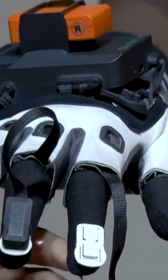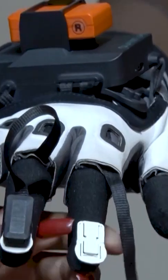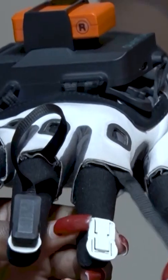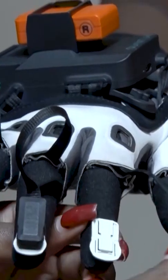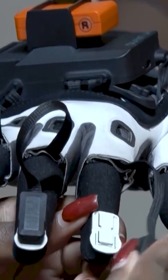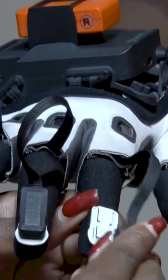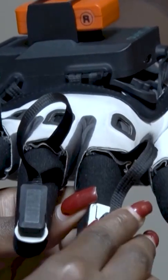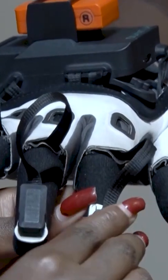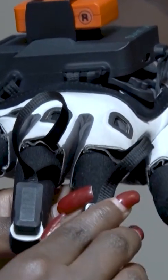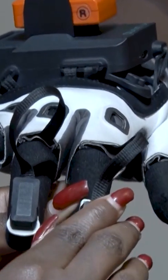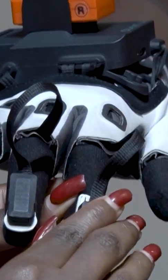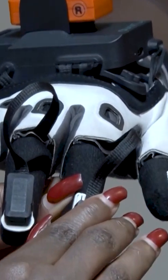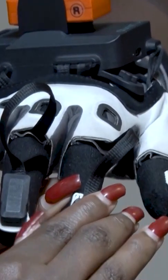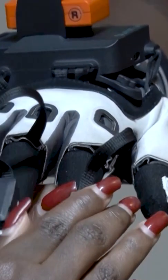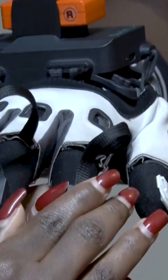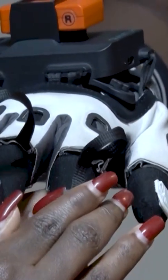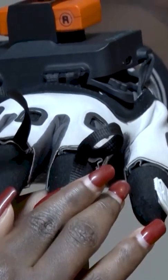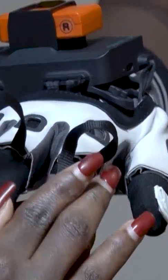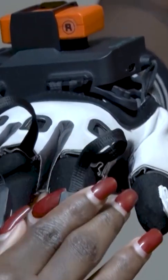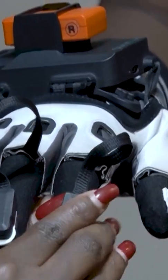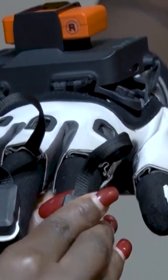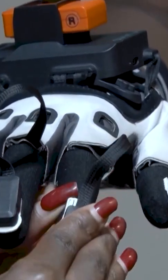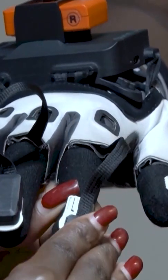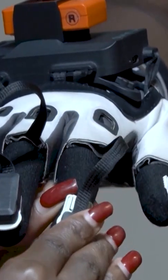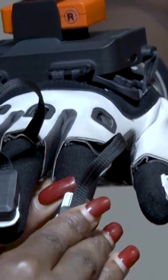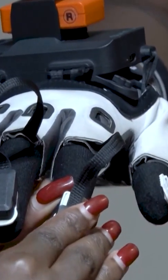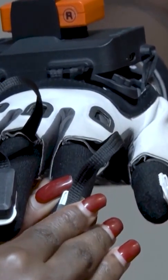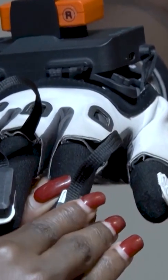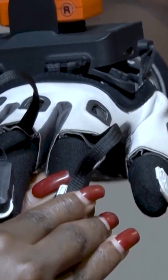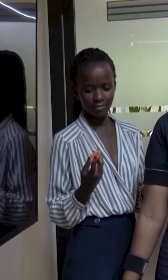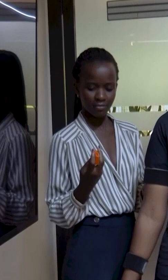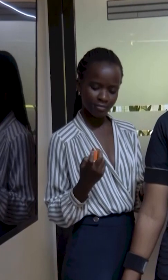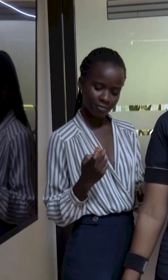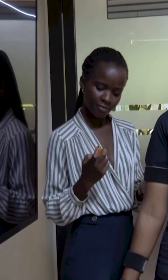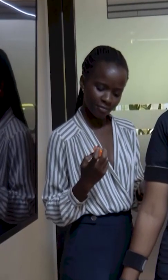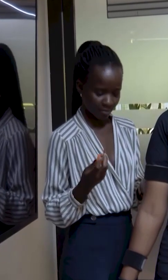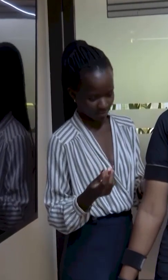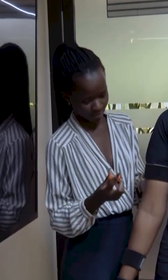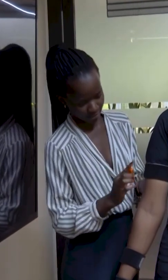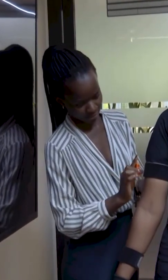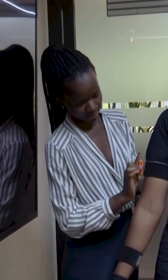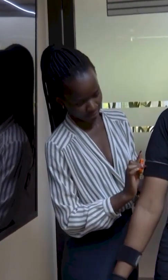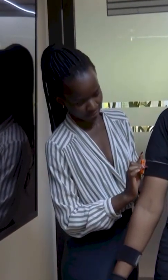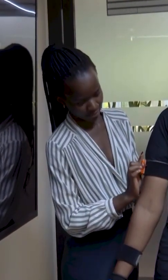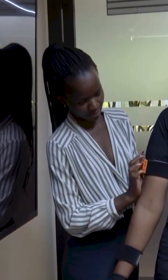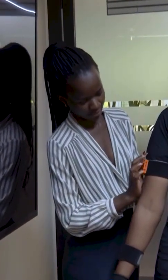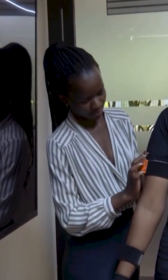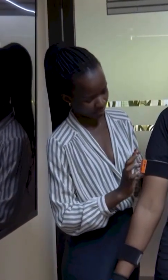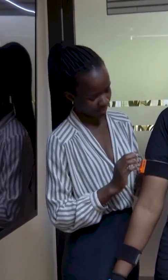reading and writing notes, can be complex, unreliable, or just tedious. And sign language interpreters aren't easy to come